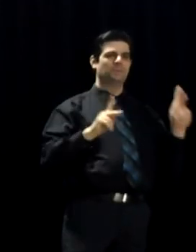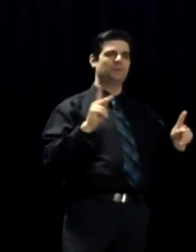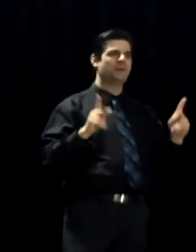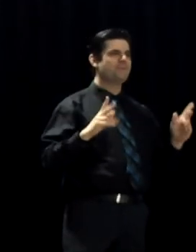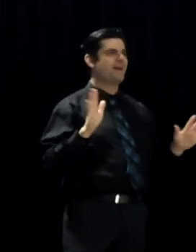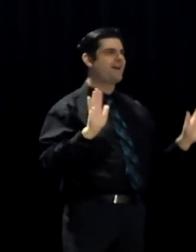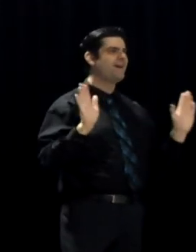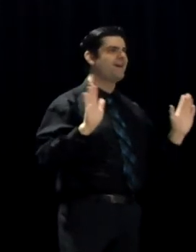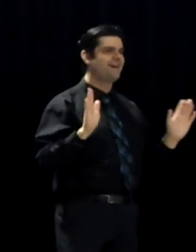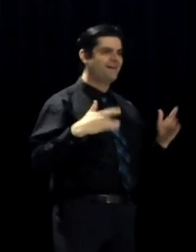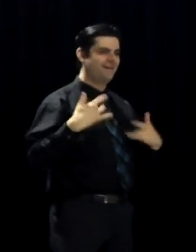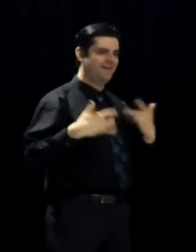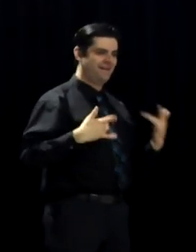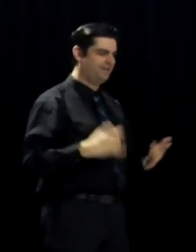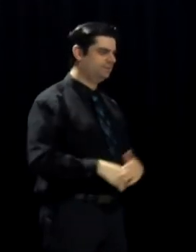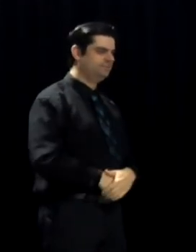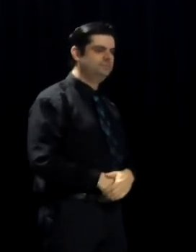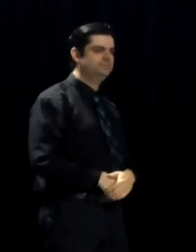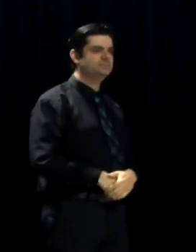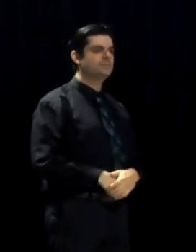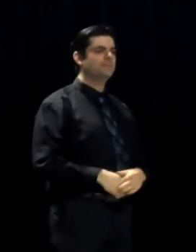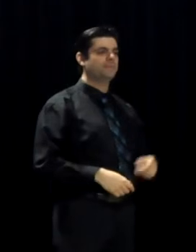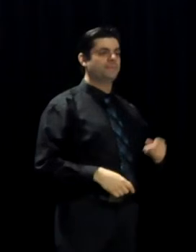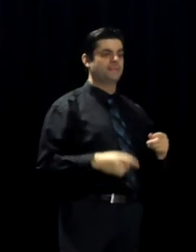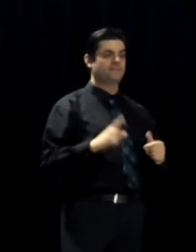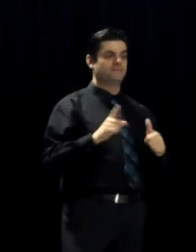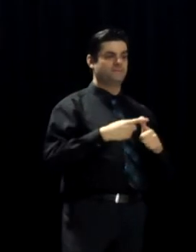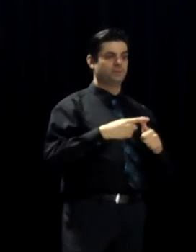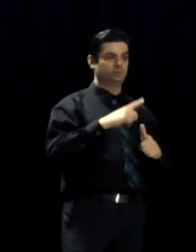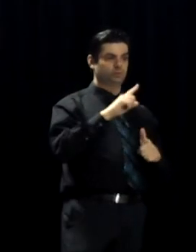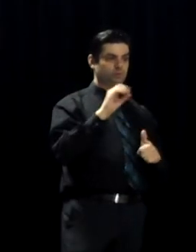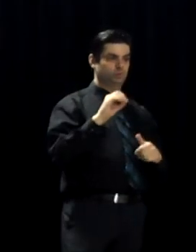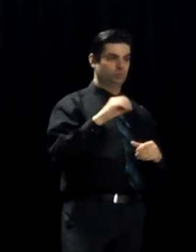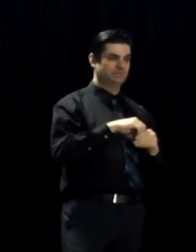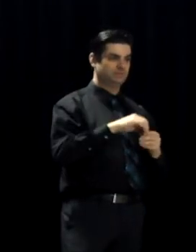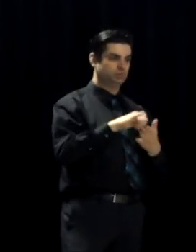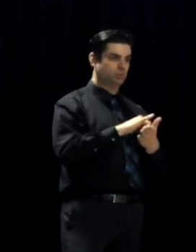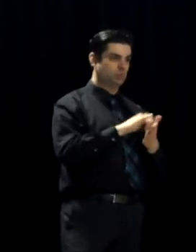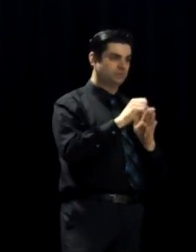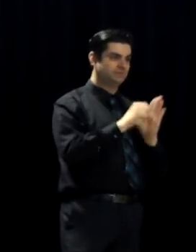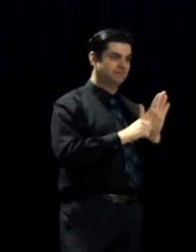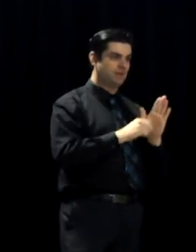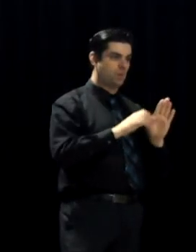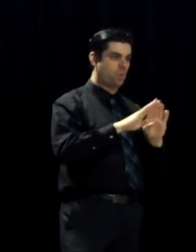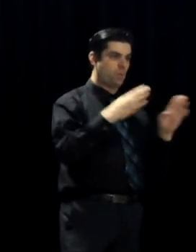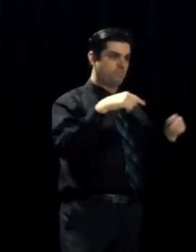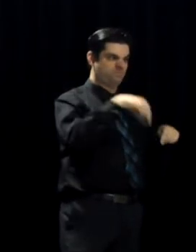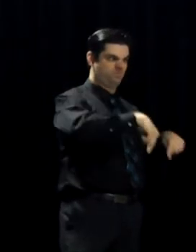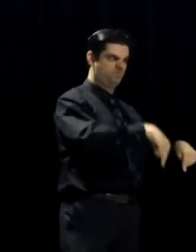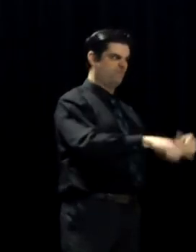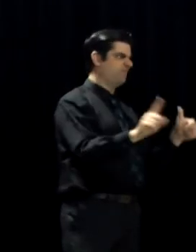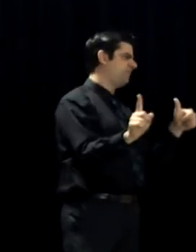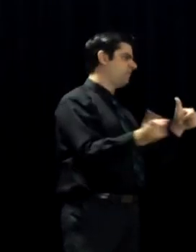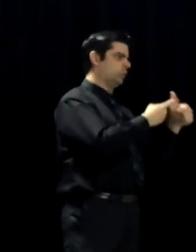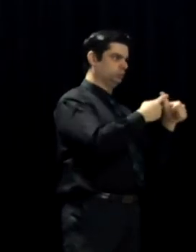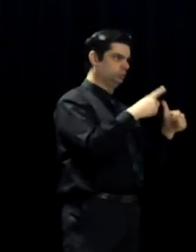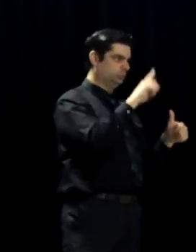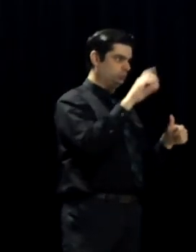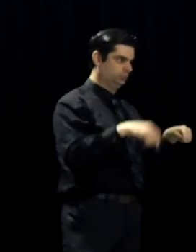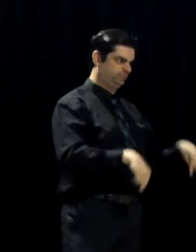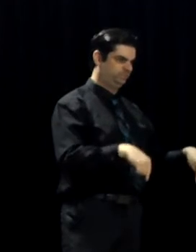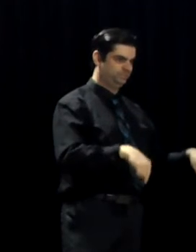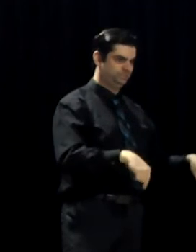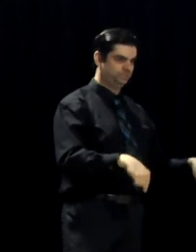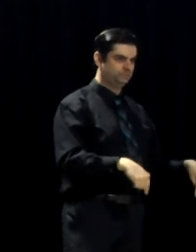they've done because we're the first zoo to open up in New York State. And they did it in a very safe way, and this will be the model for other zoos